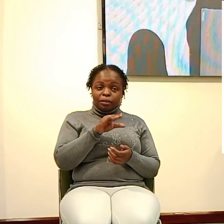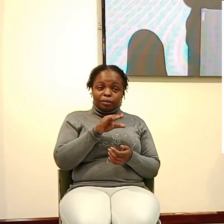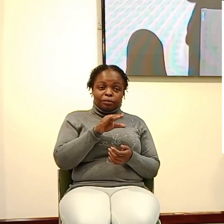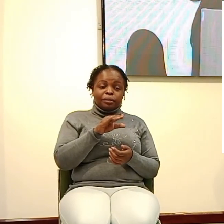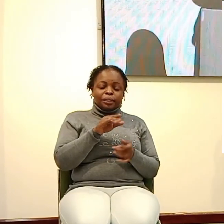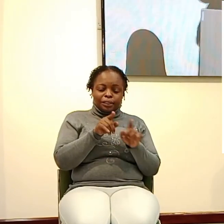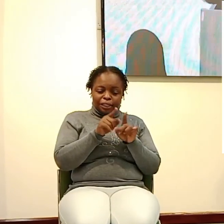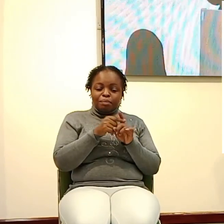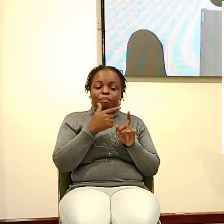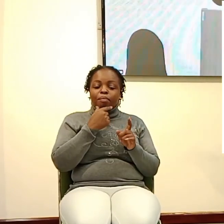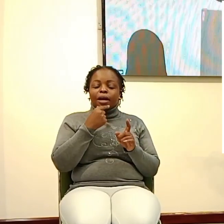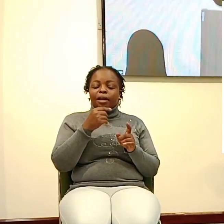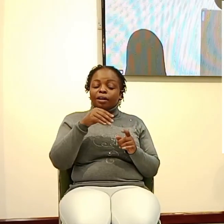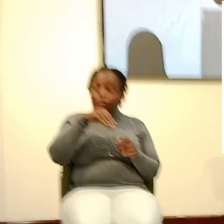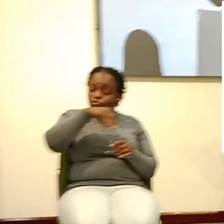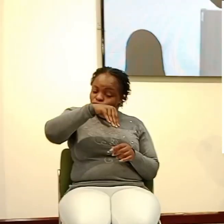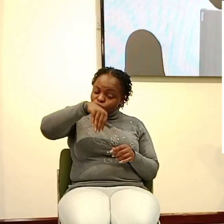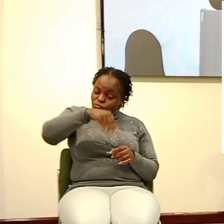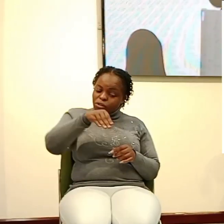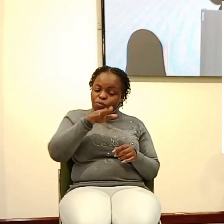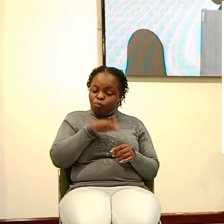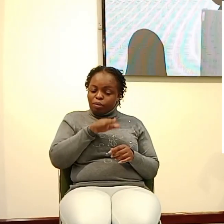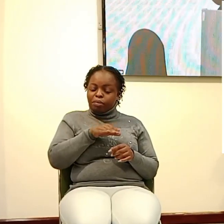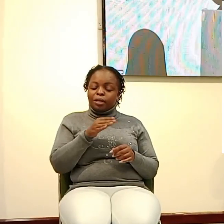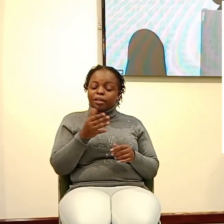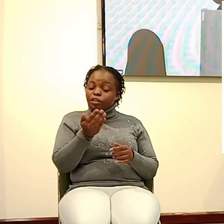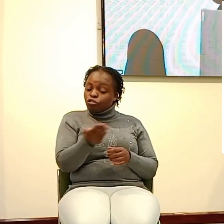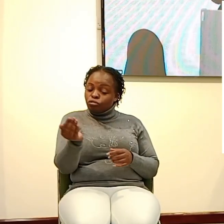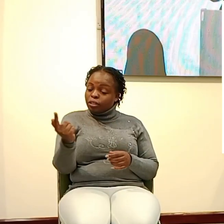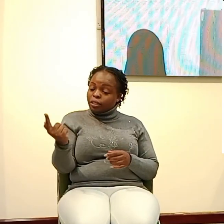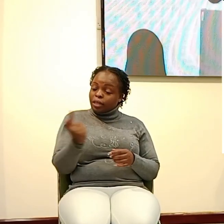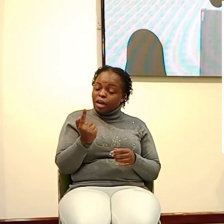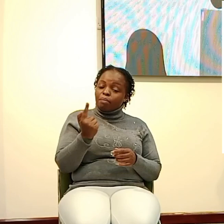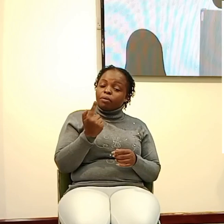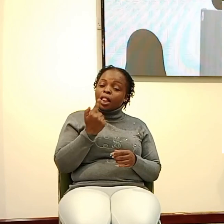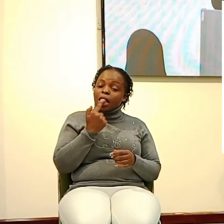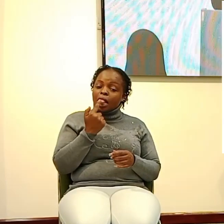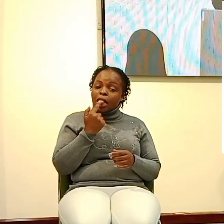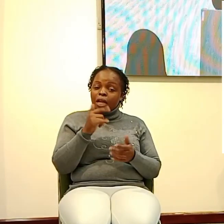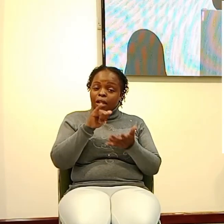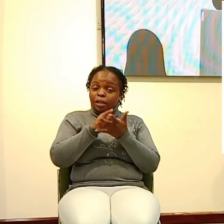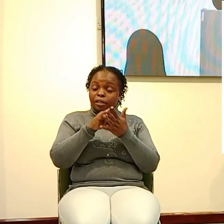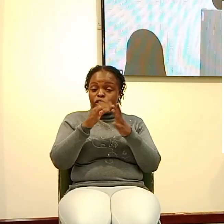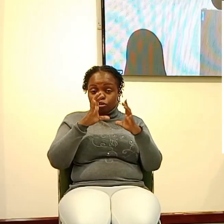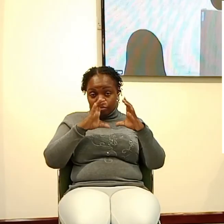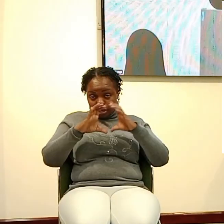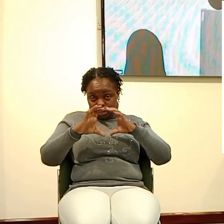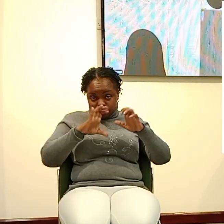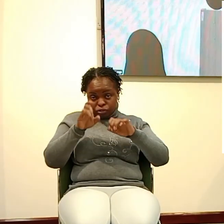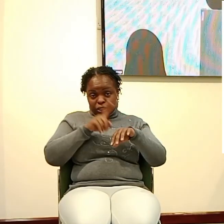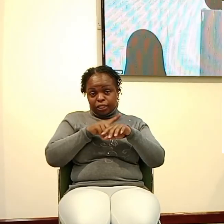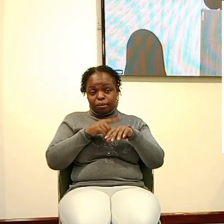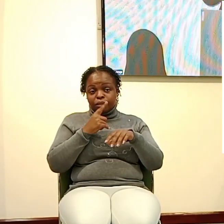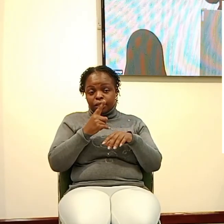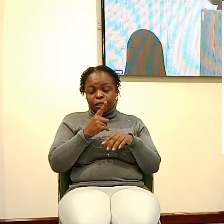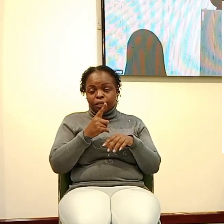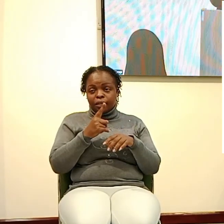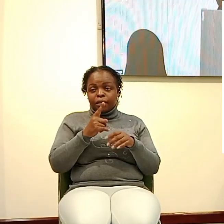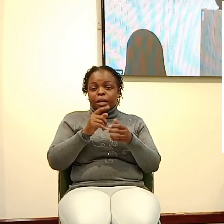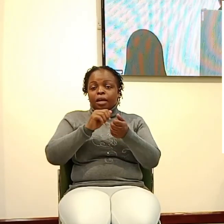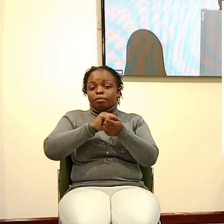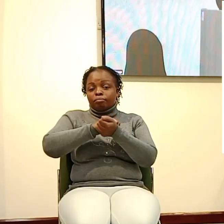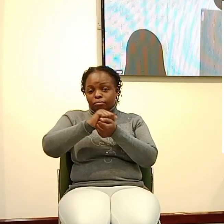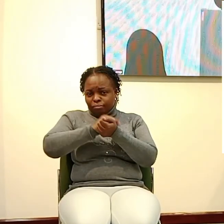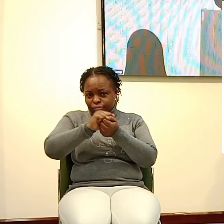even cooks. And then the women and the children come to taste. You know that communicates. When they tell you Ariel